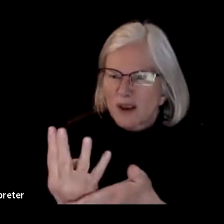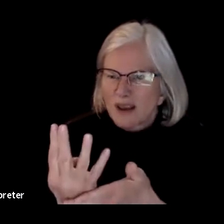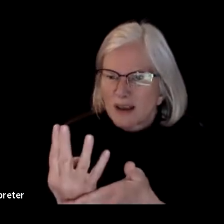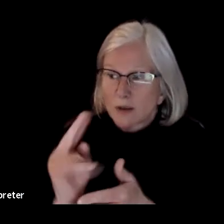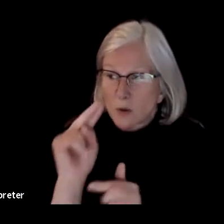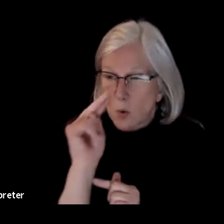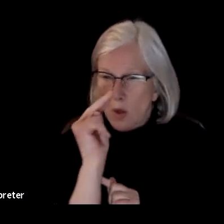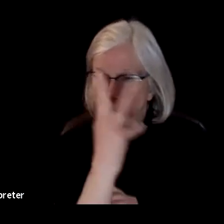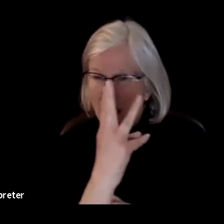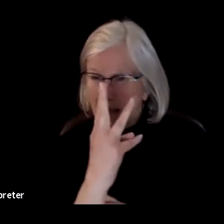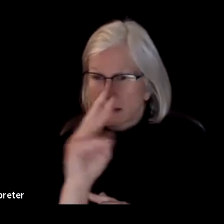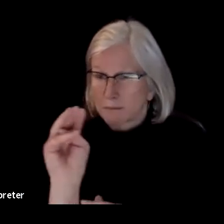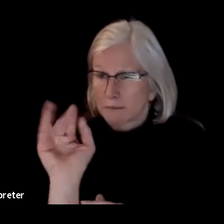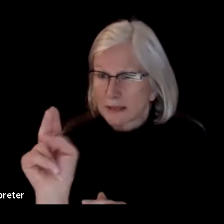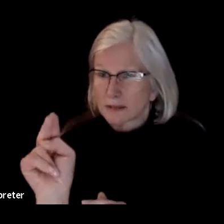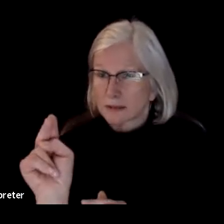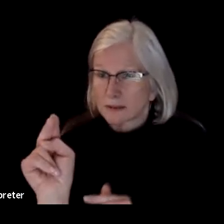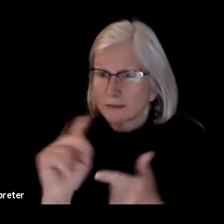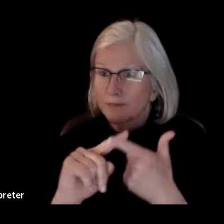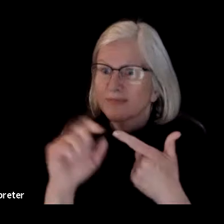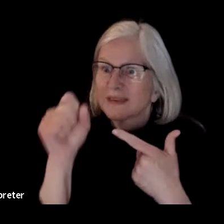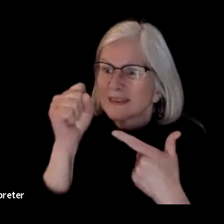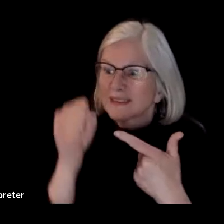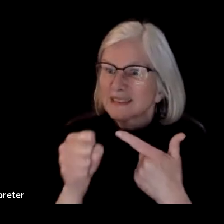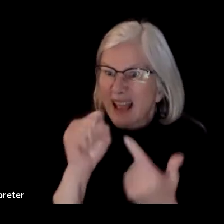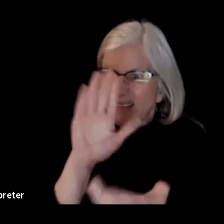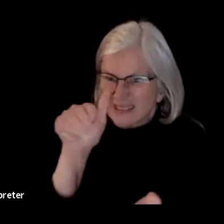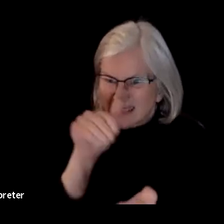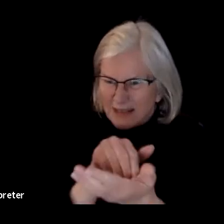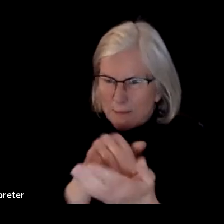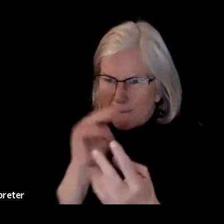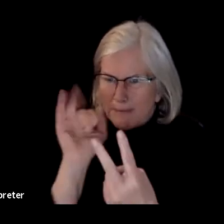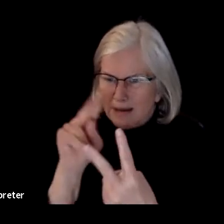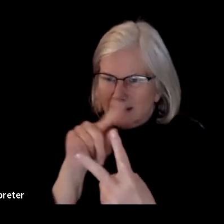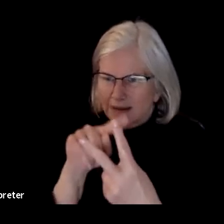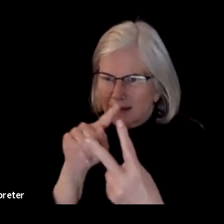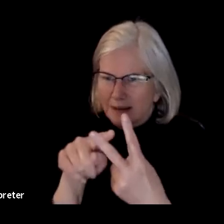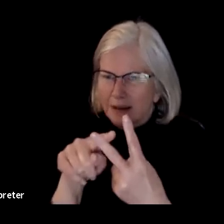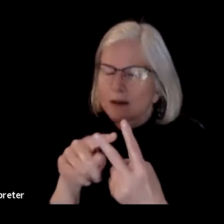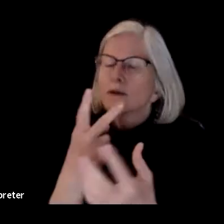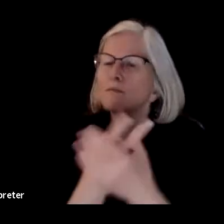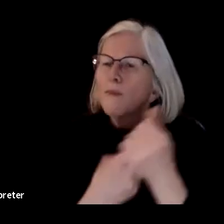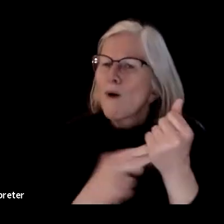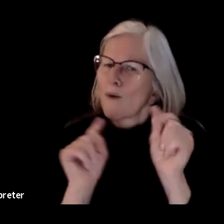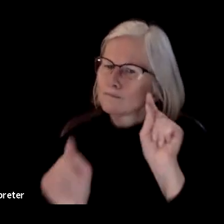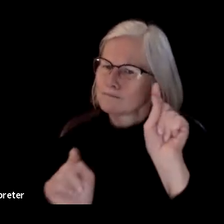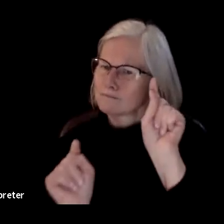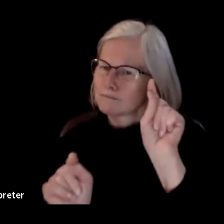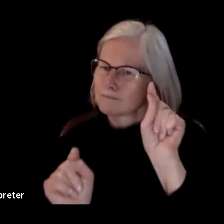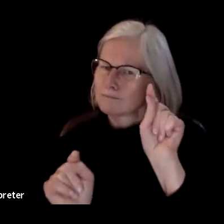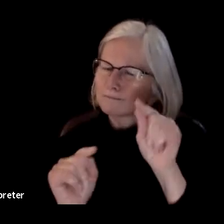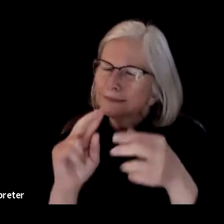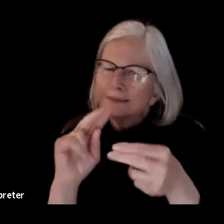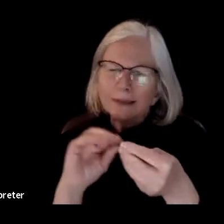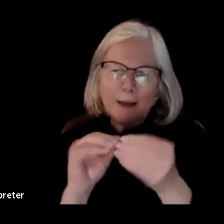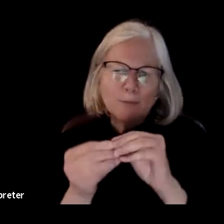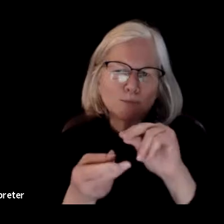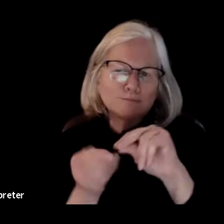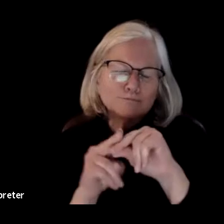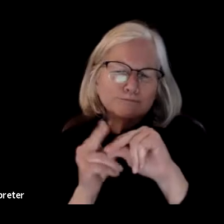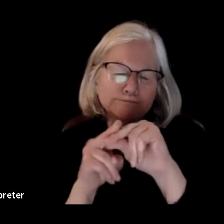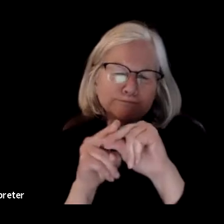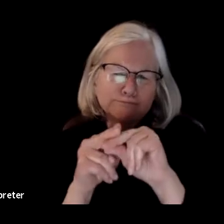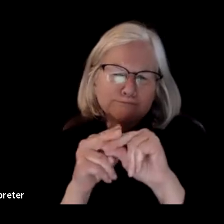South Central Minnesota have begun experiencing an increase in case growth.